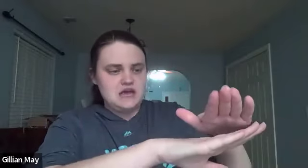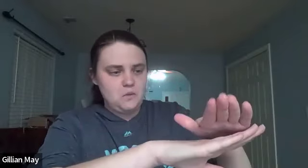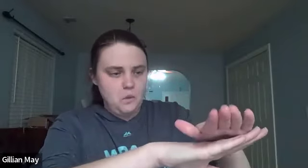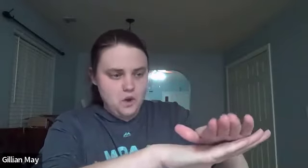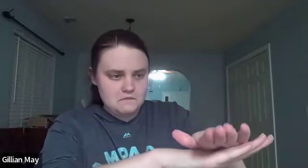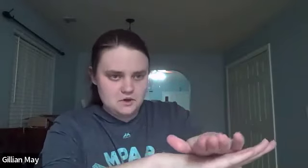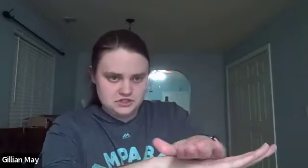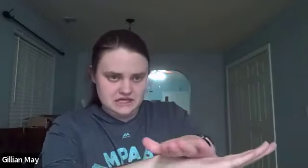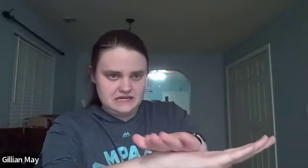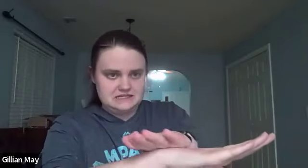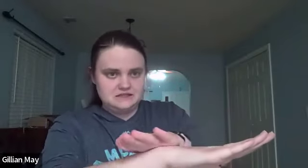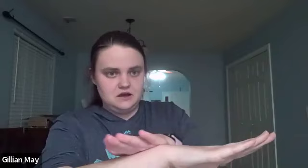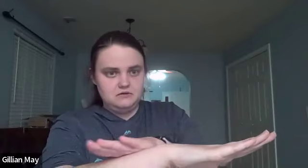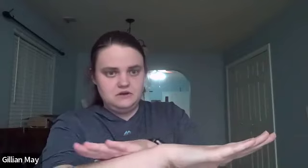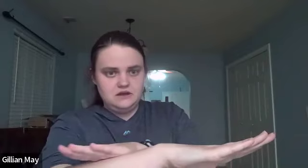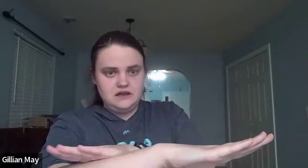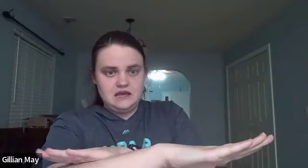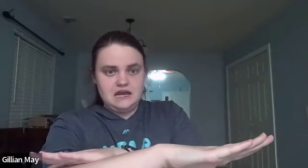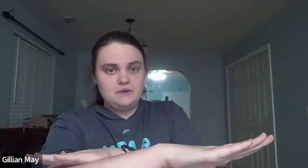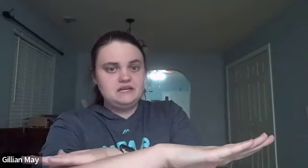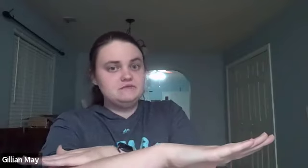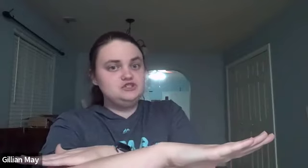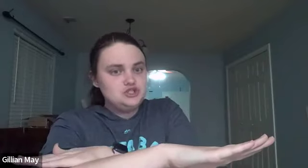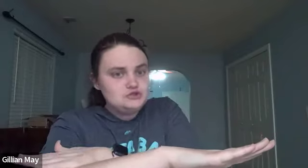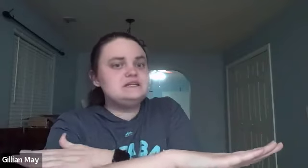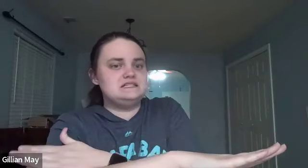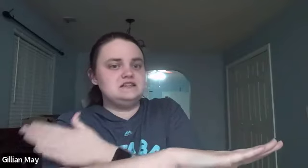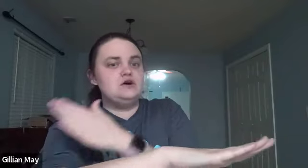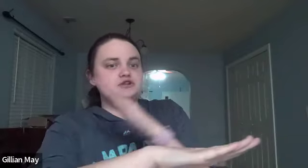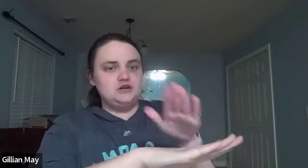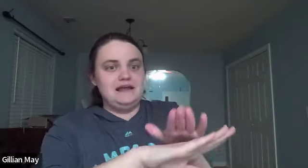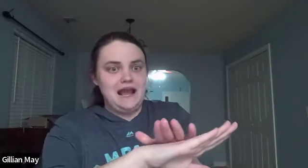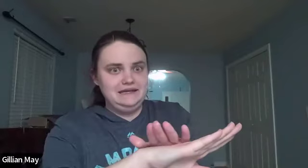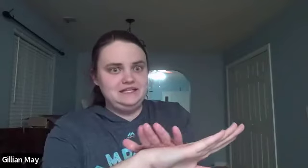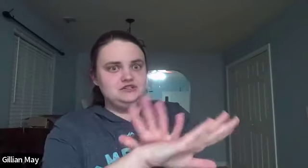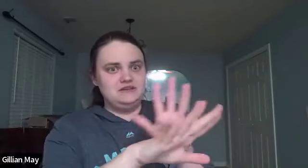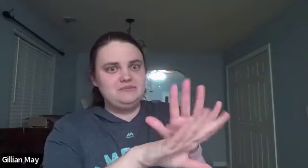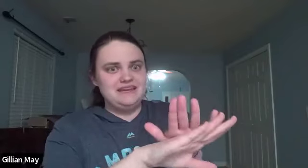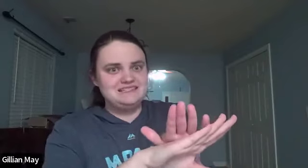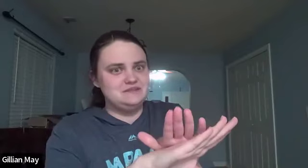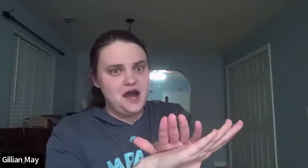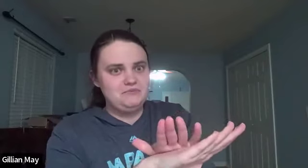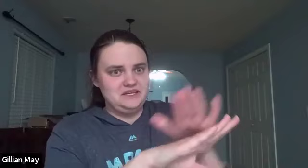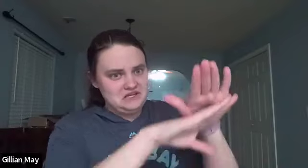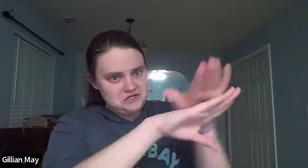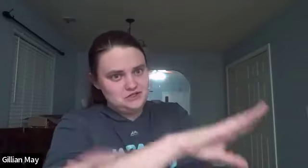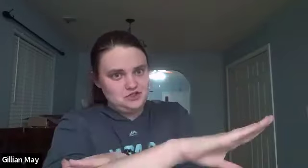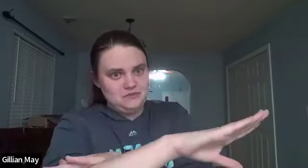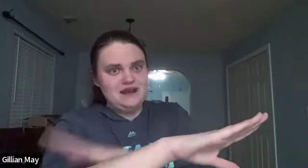that one motion, like that slow. And I would even do it slow to show like, I need your like pace to not be zooming. I